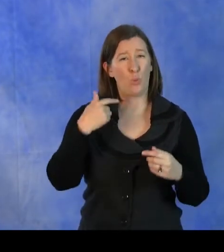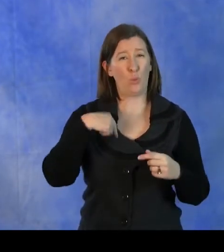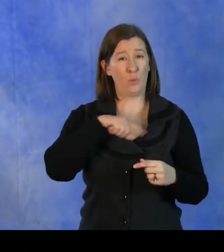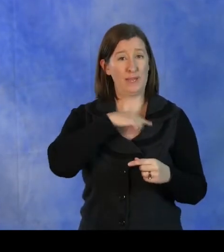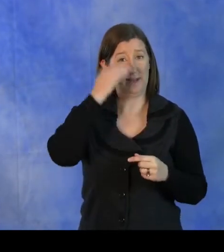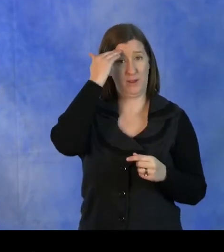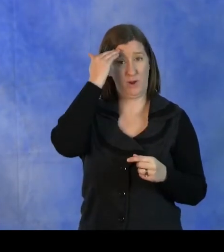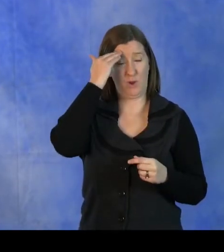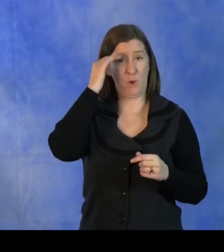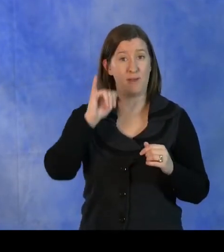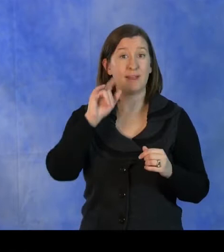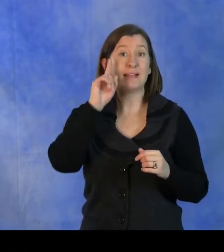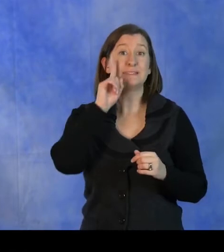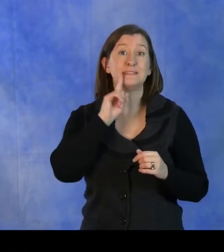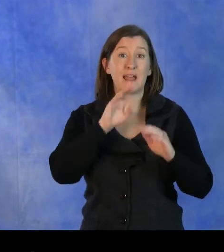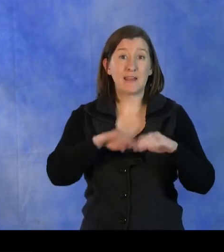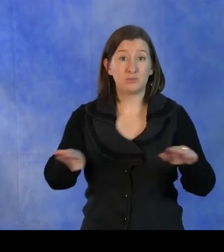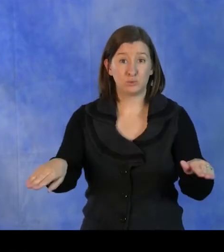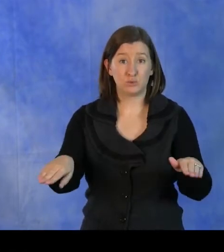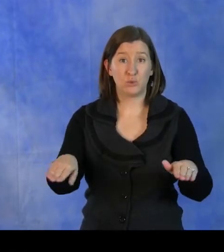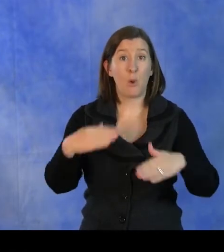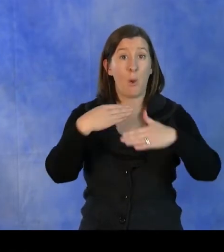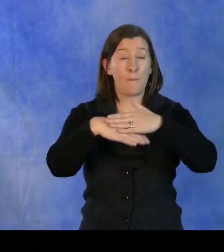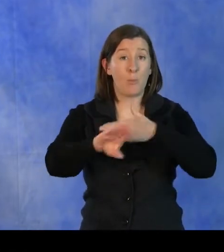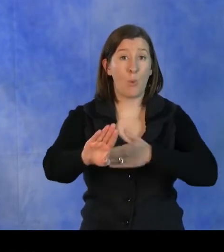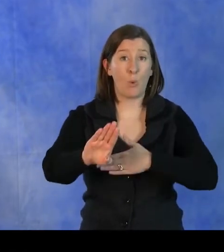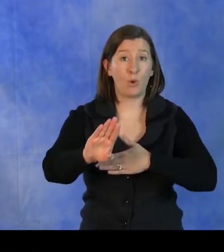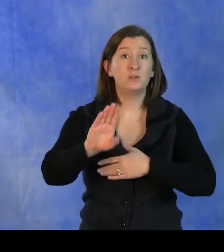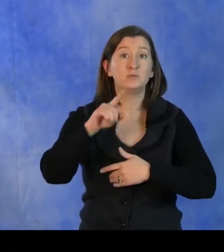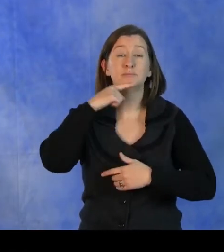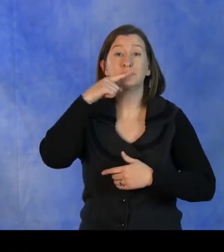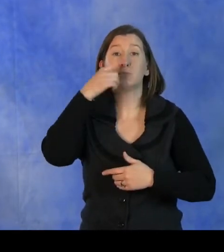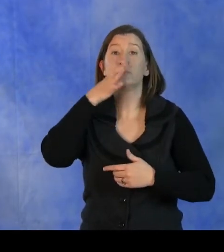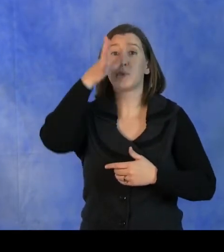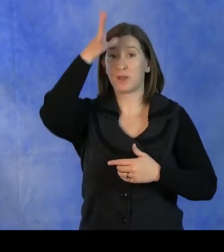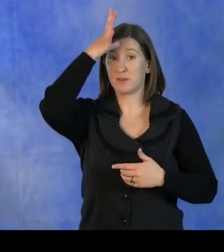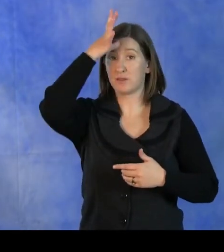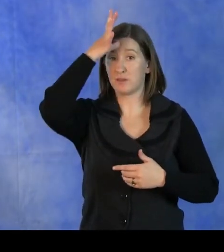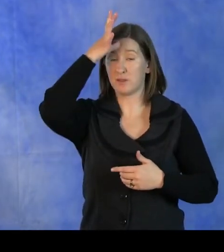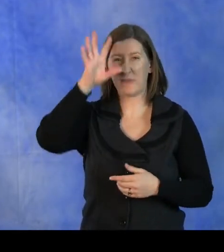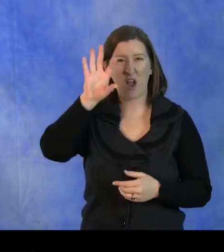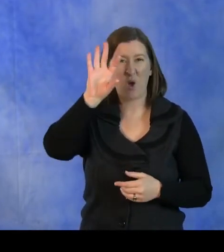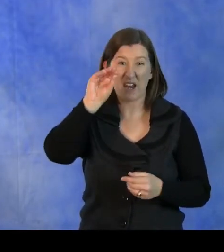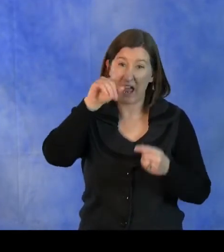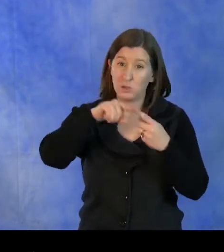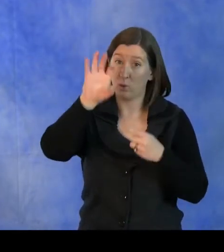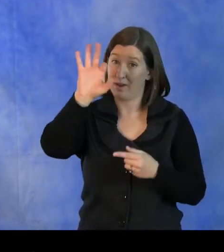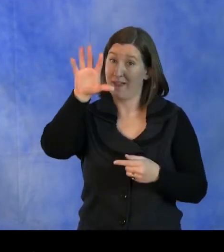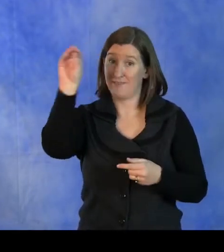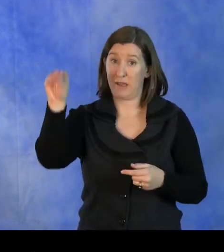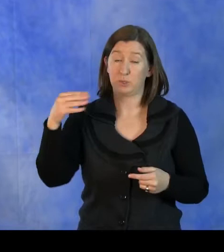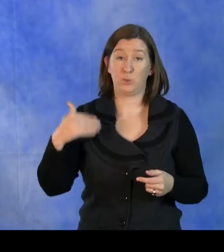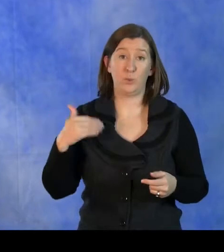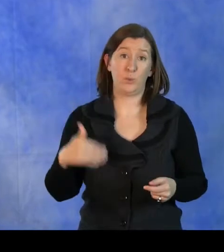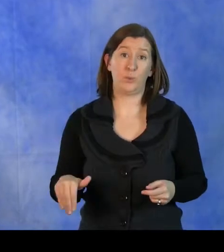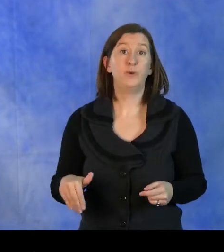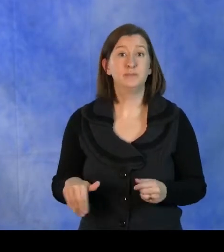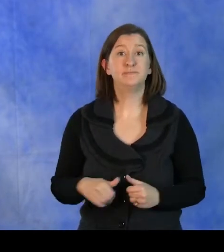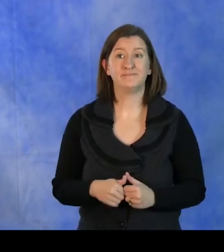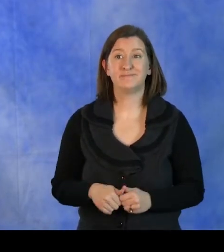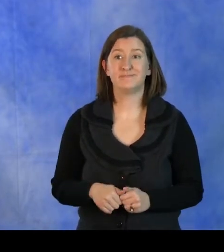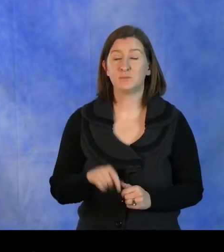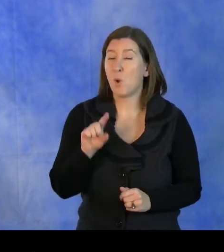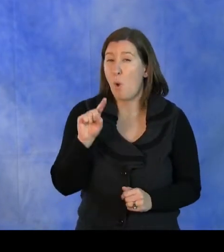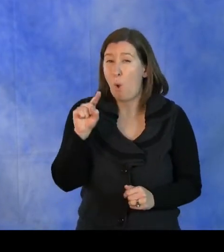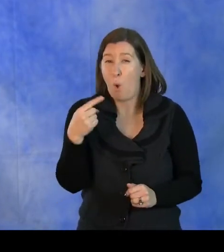So that would also develop into an EF skill. So that would help them with language. We know that deaf